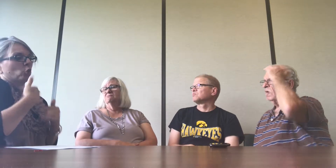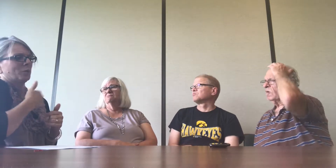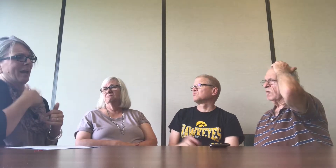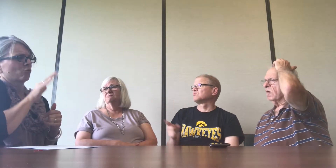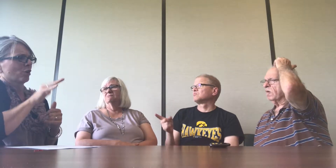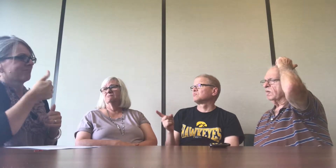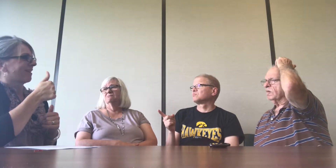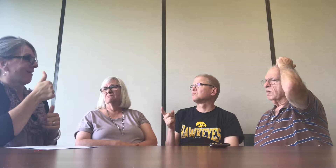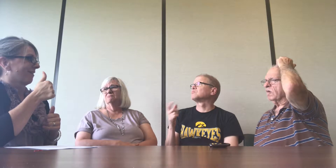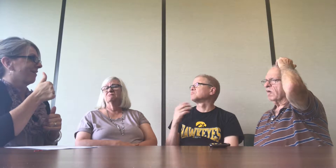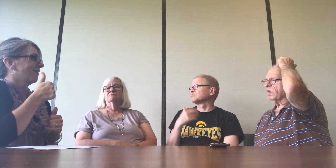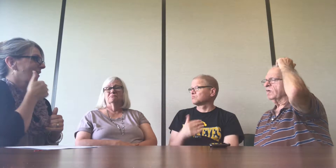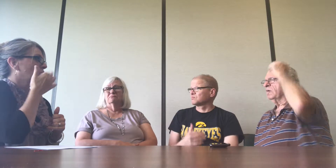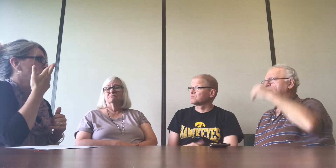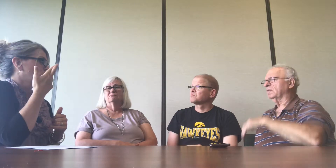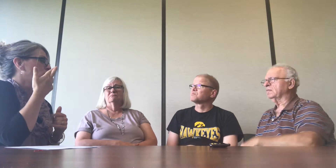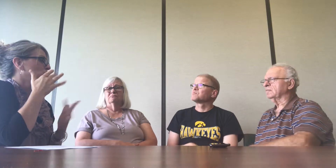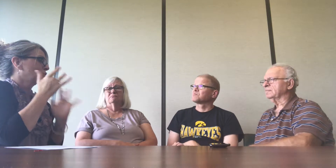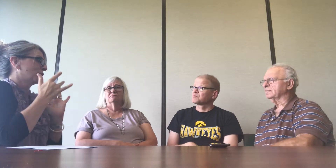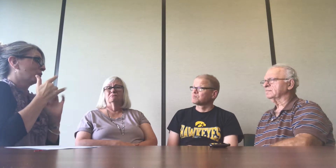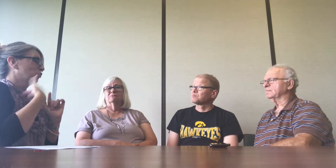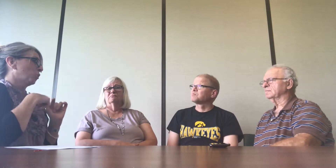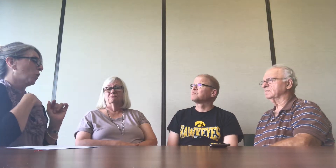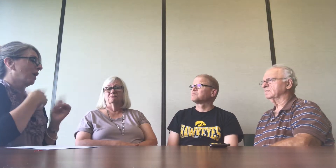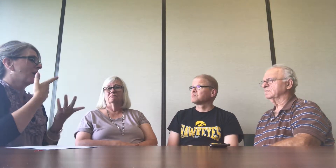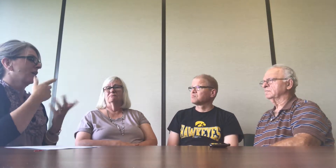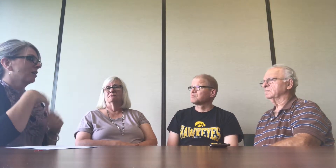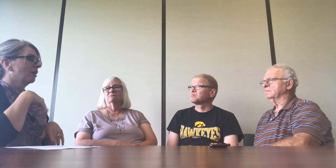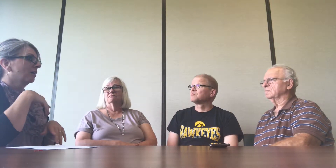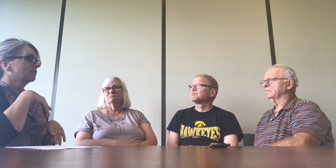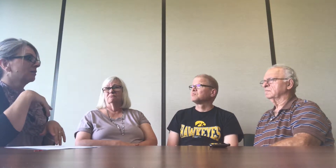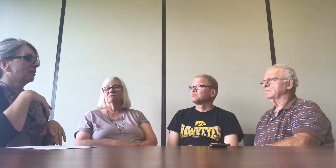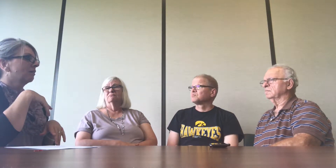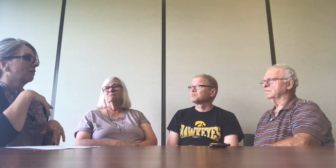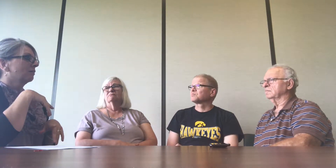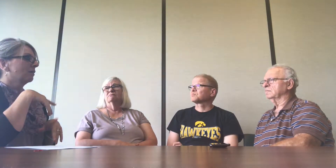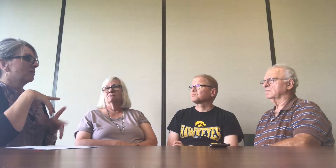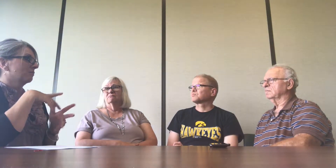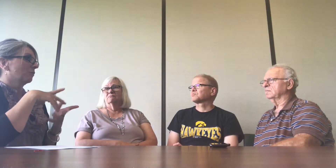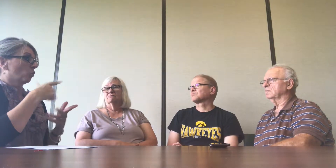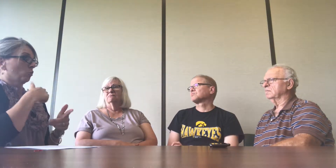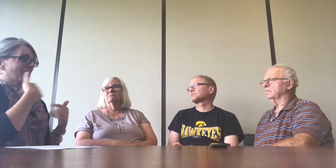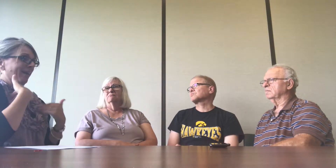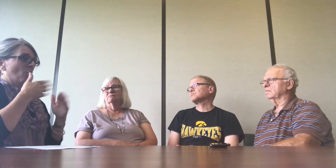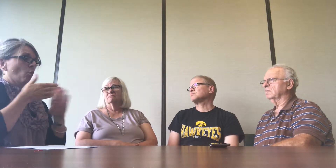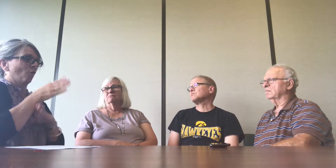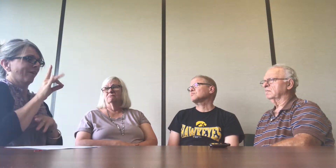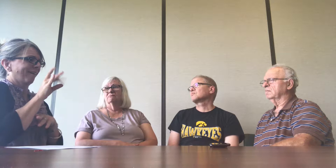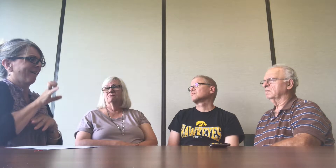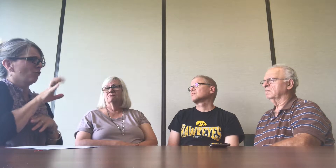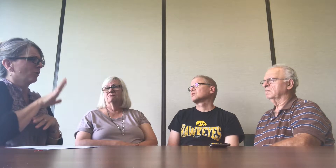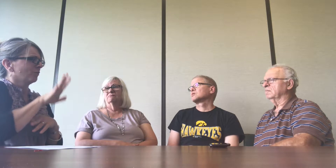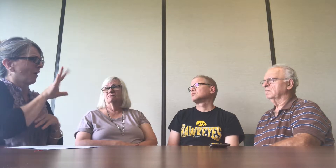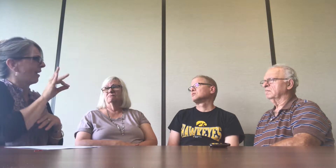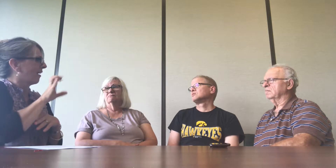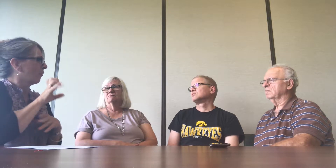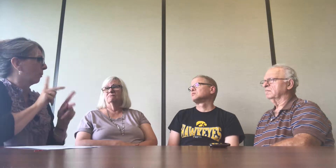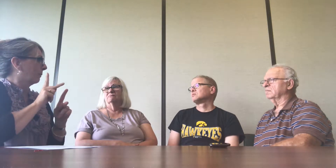elder abuse? Jennifer, last year we had about 10 reach out to us. We have had over